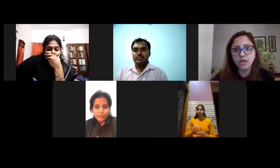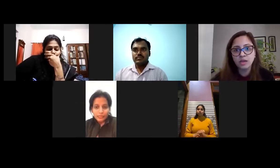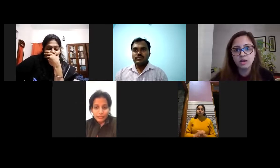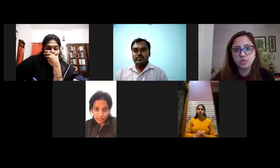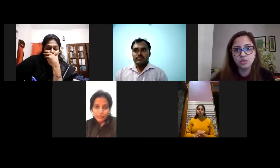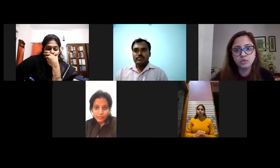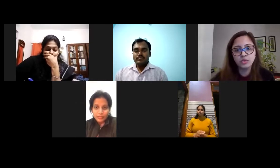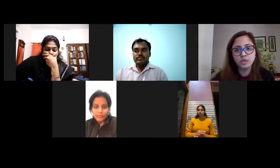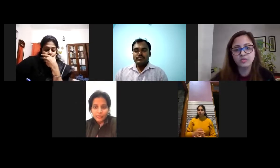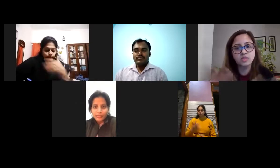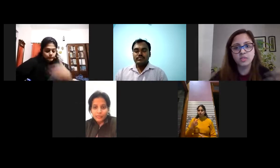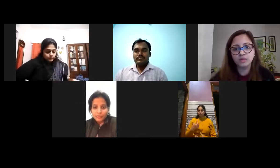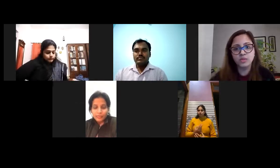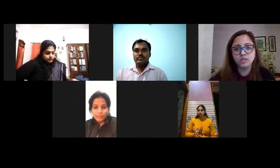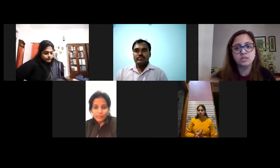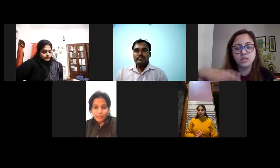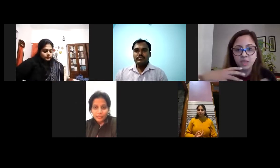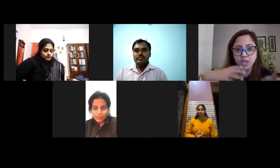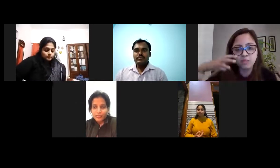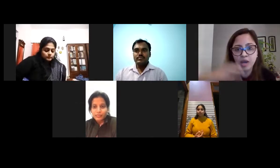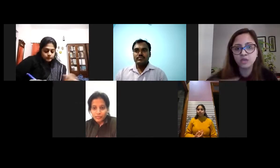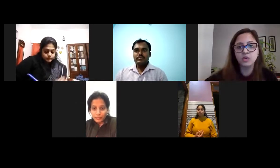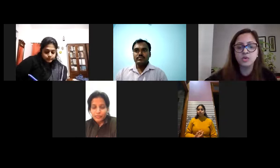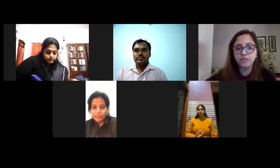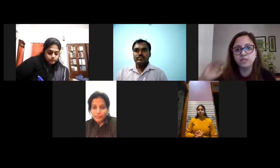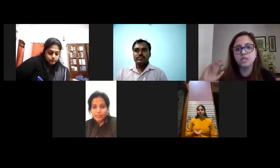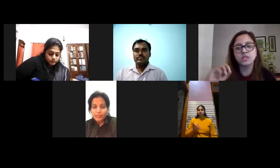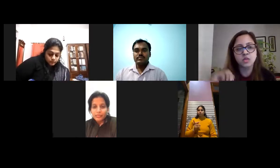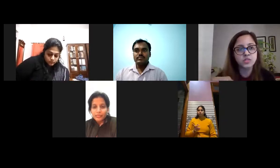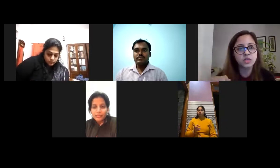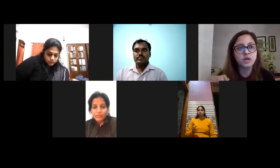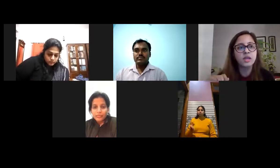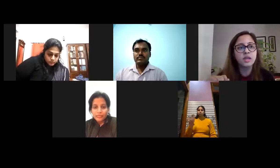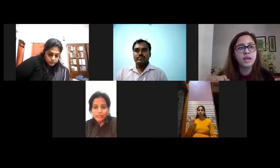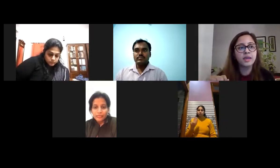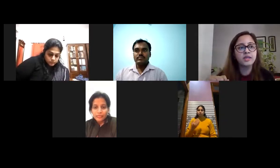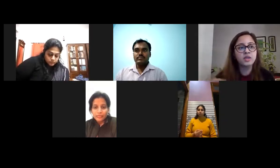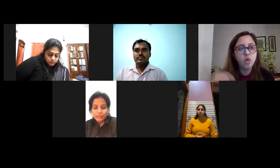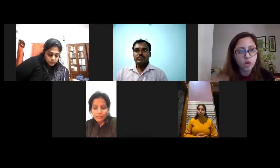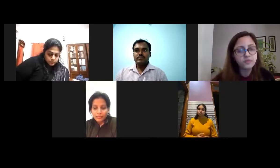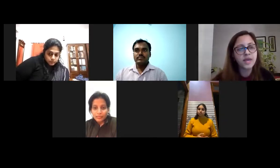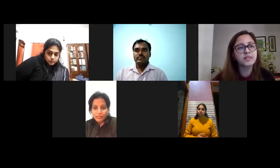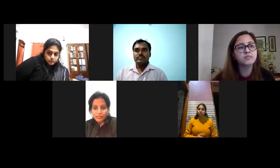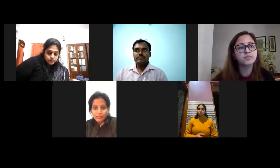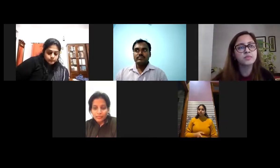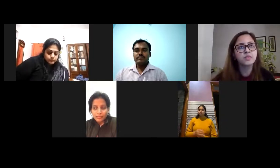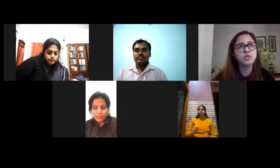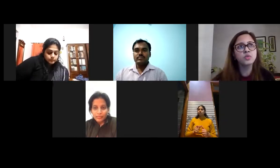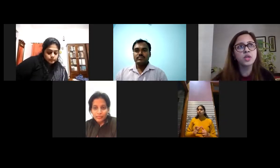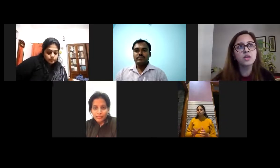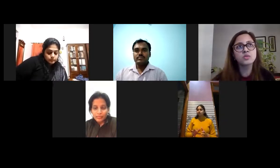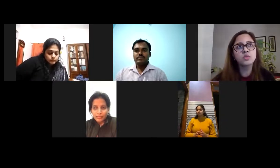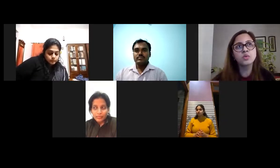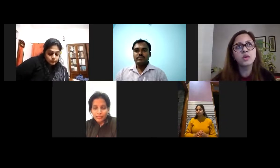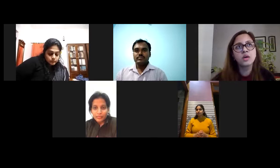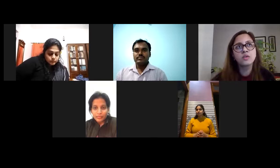episode. Of course, it became a part of the whole feminist discourse and all. And in all of that, we